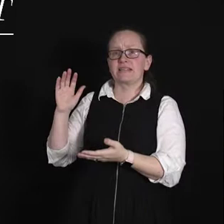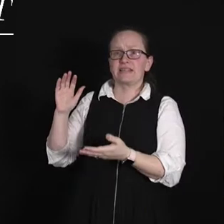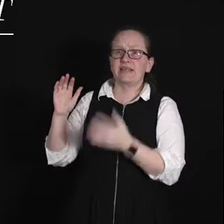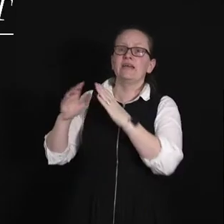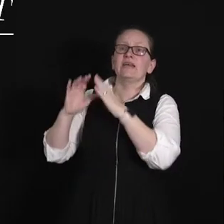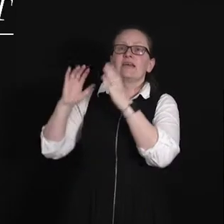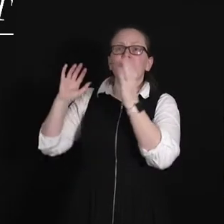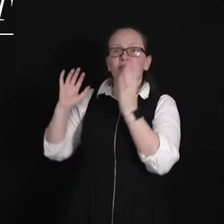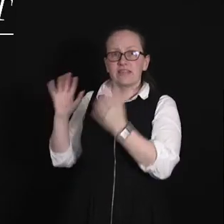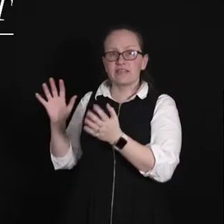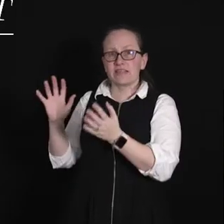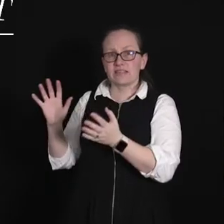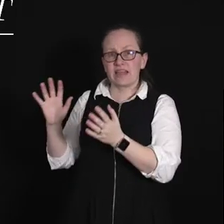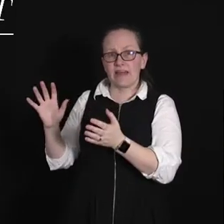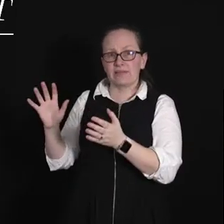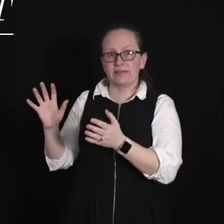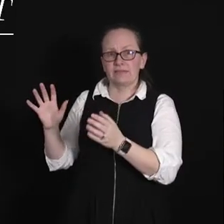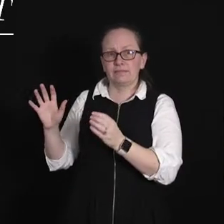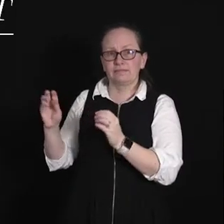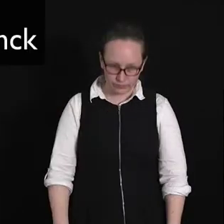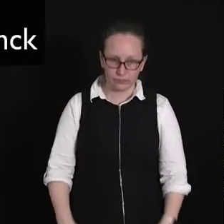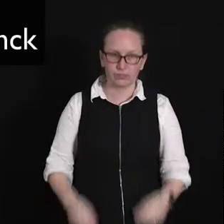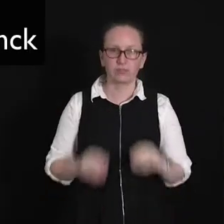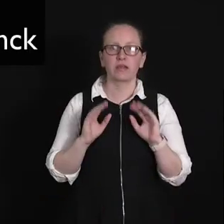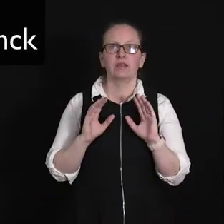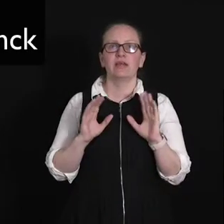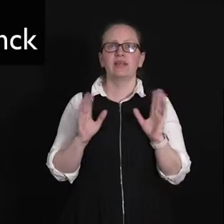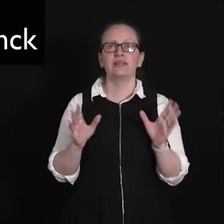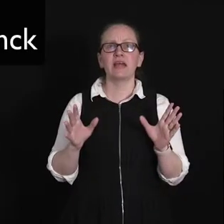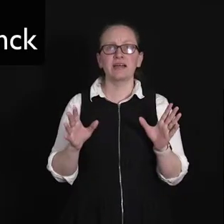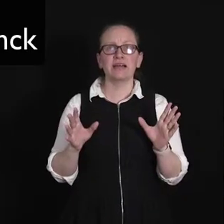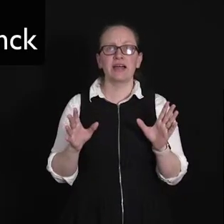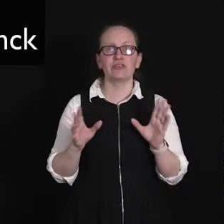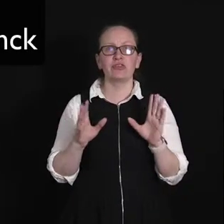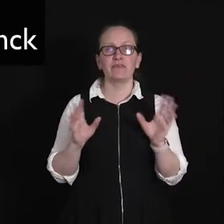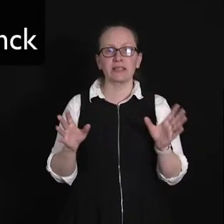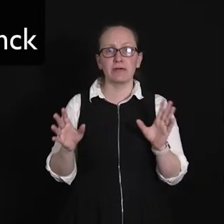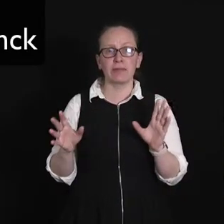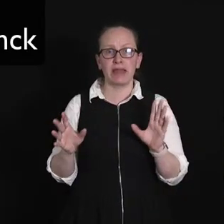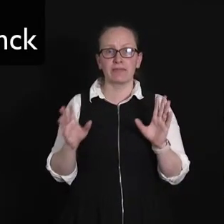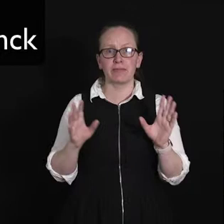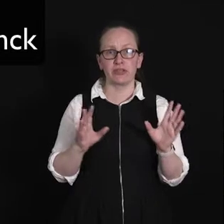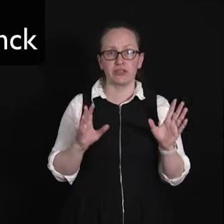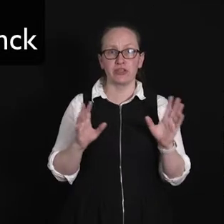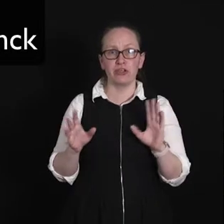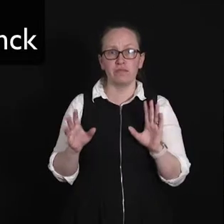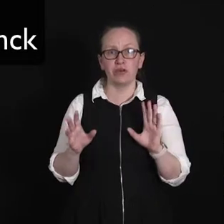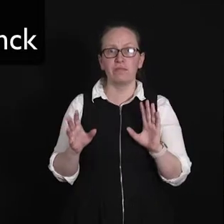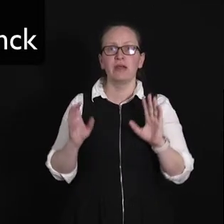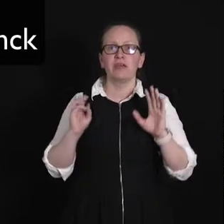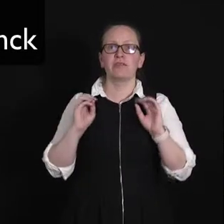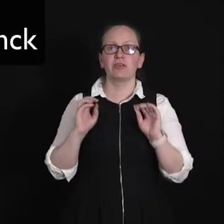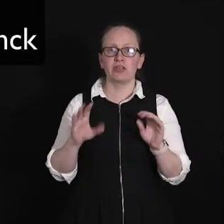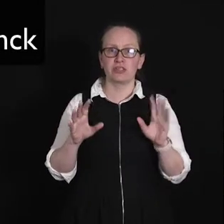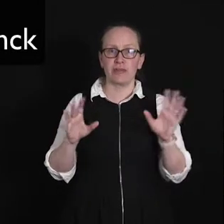experimentally, this doesn't happen. In 1900, Maxwell Planck proposed a new form for the